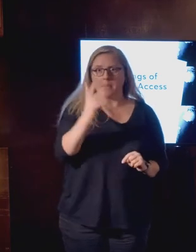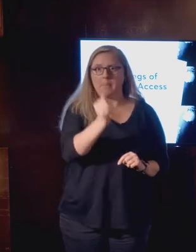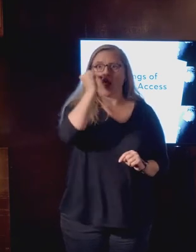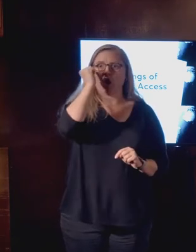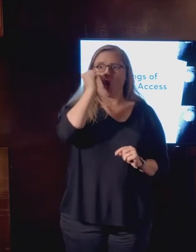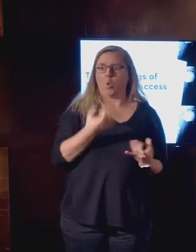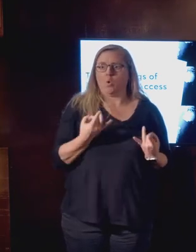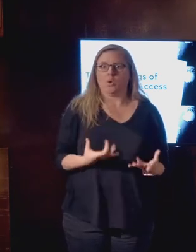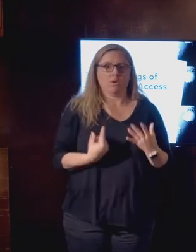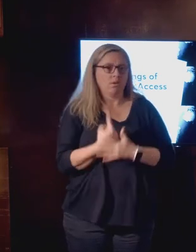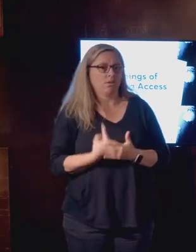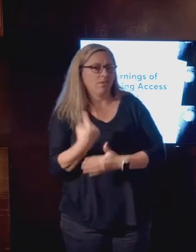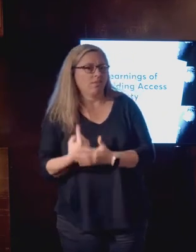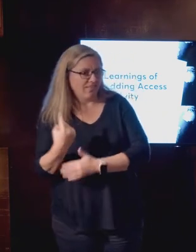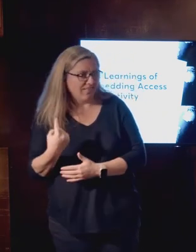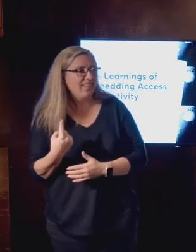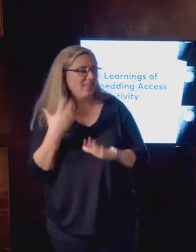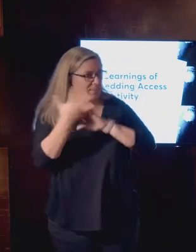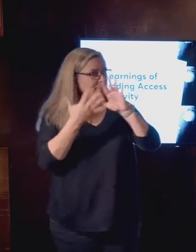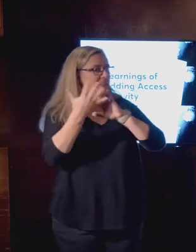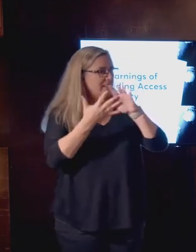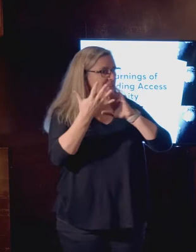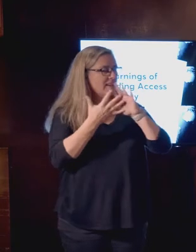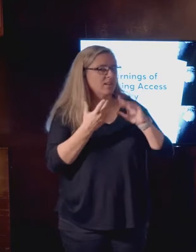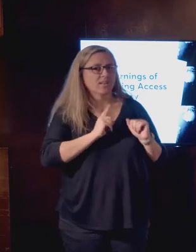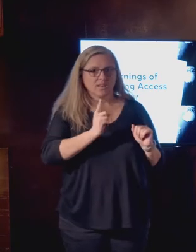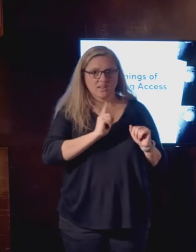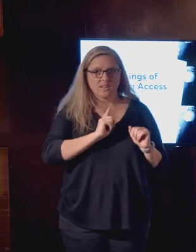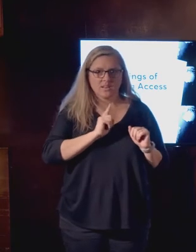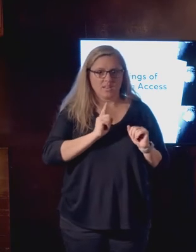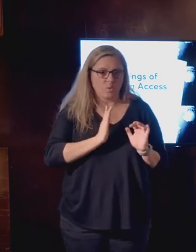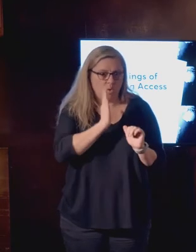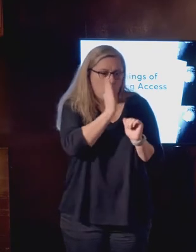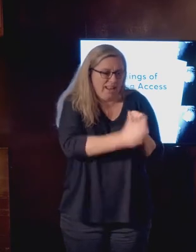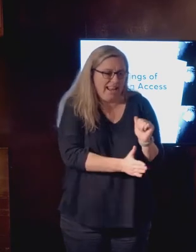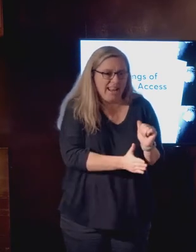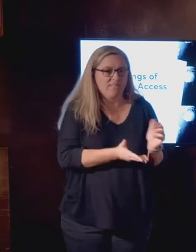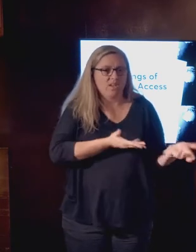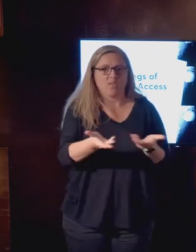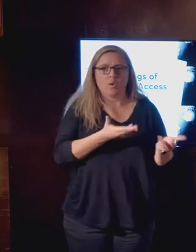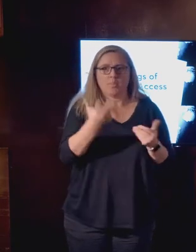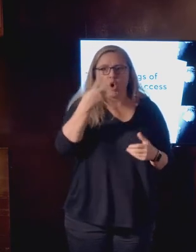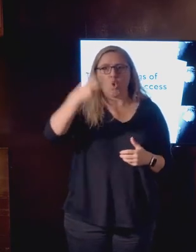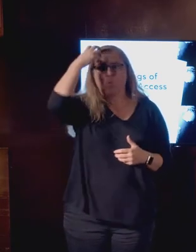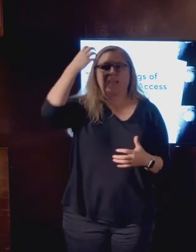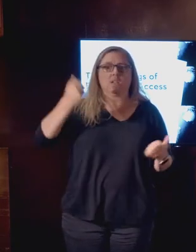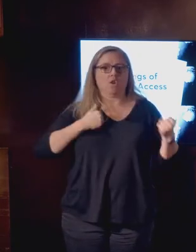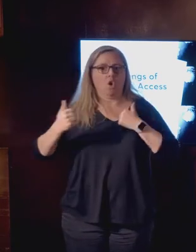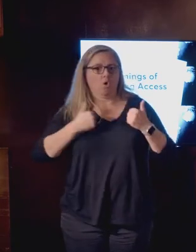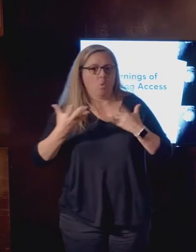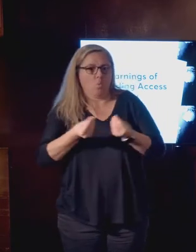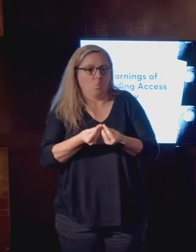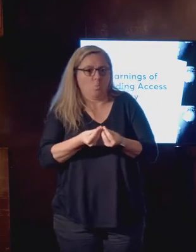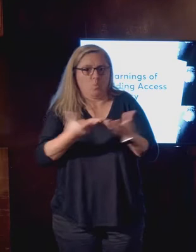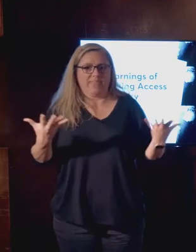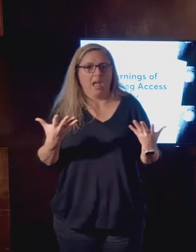was happening. And I guess ongoing from that, we will never perform as Queen Kong the band without at least having